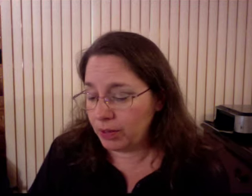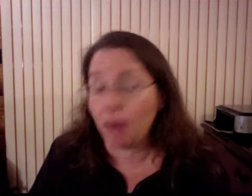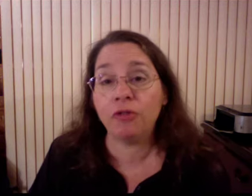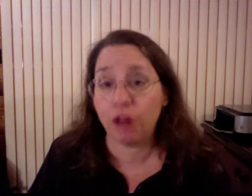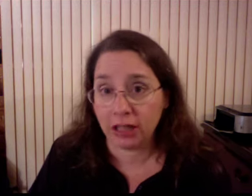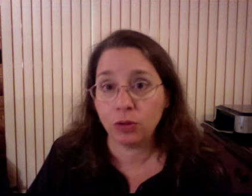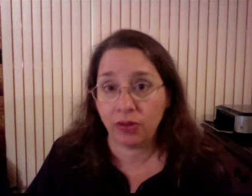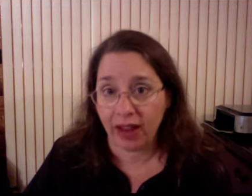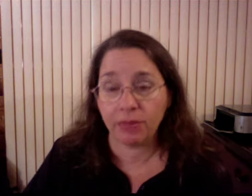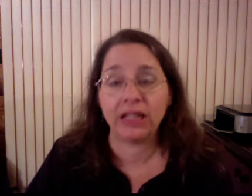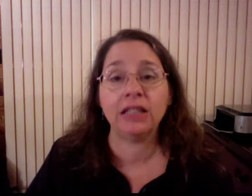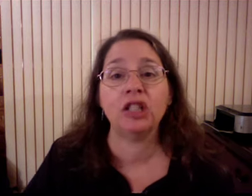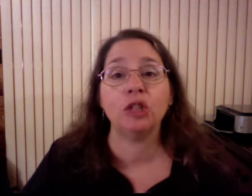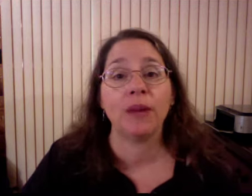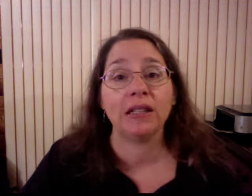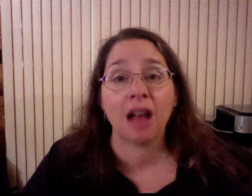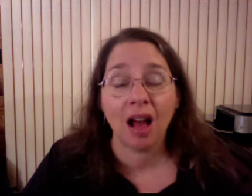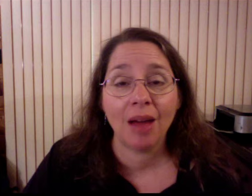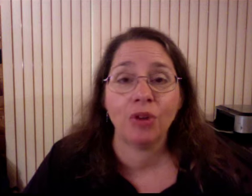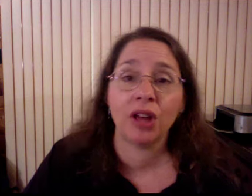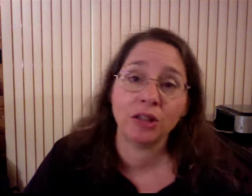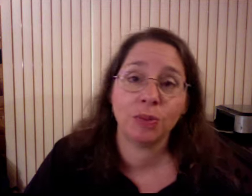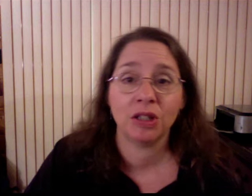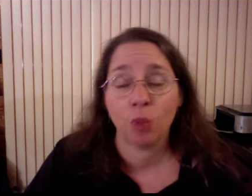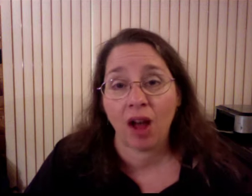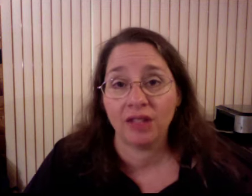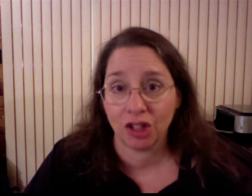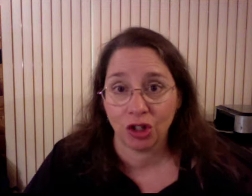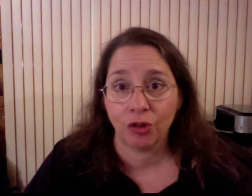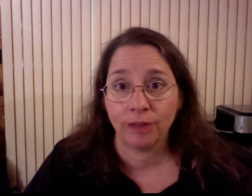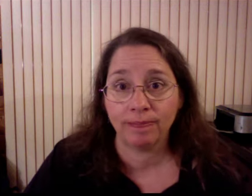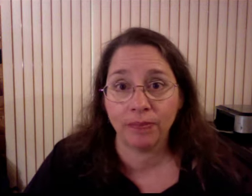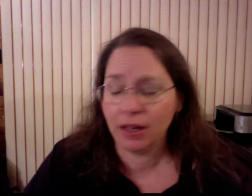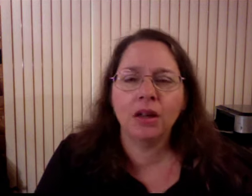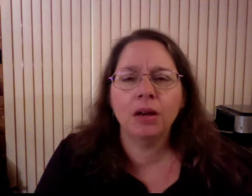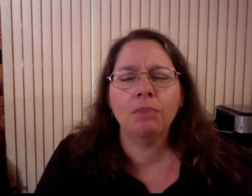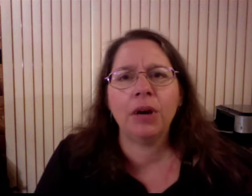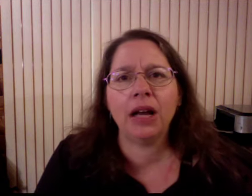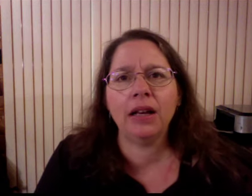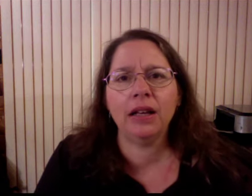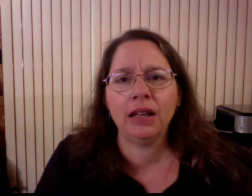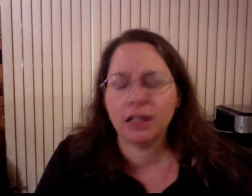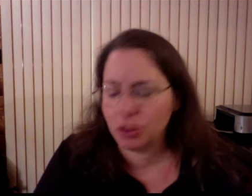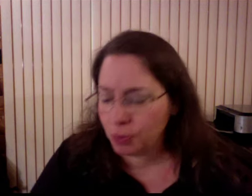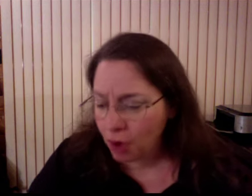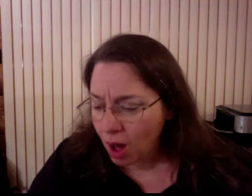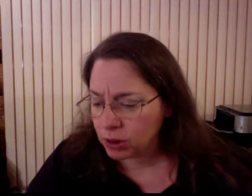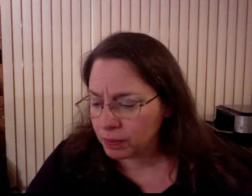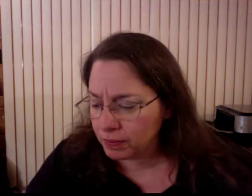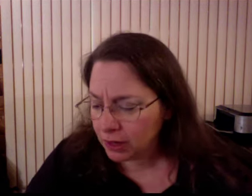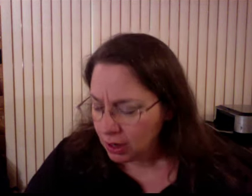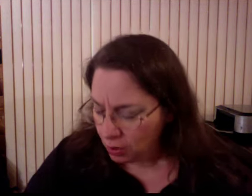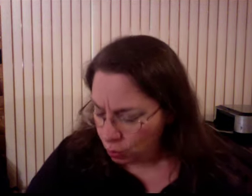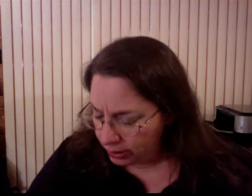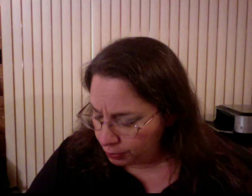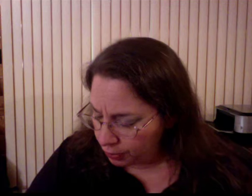become friends with families, to spend time with husbands, wives, and children. But it is a problem when the